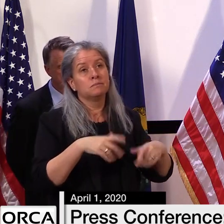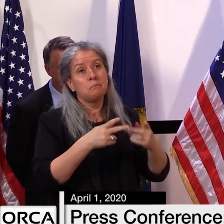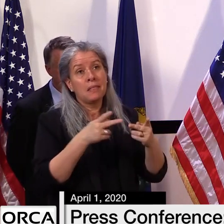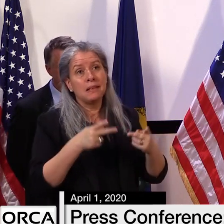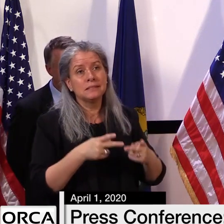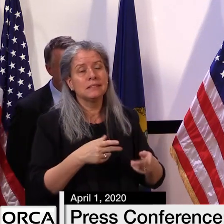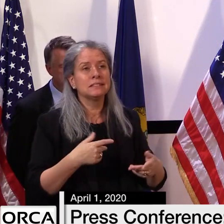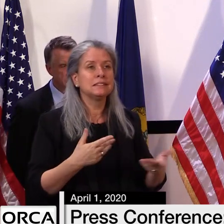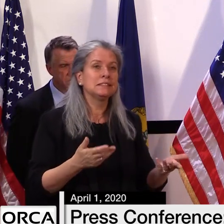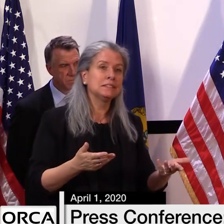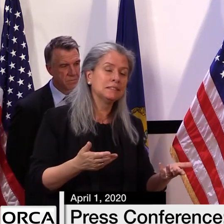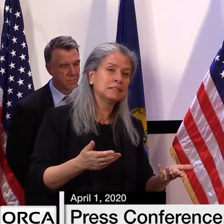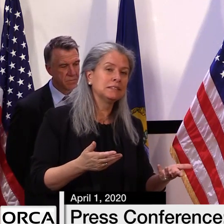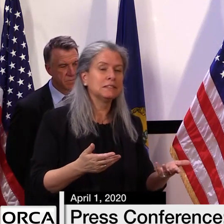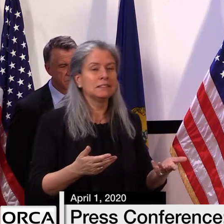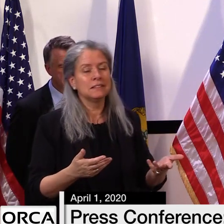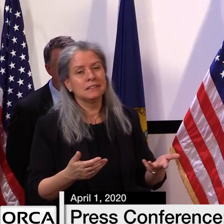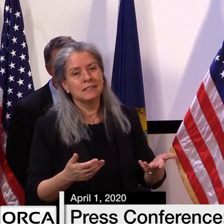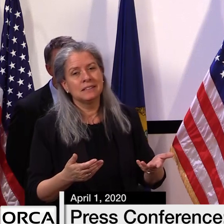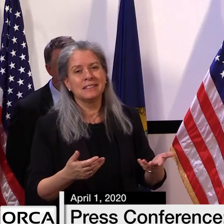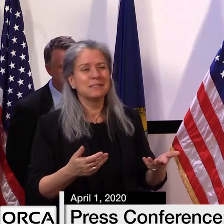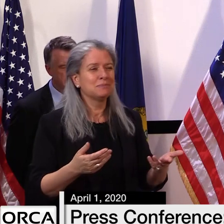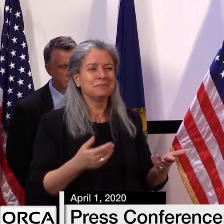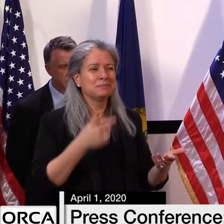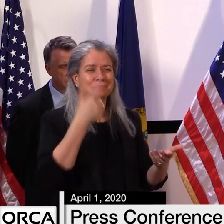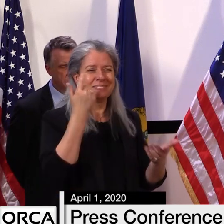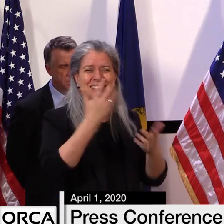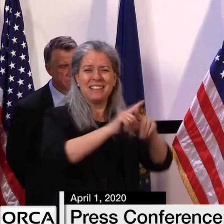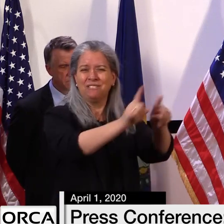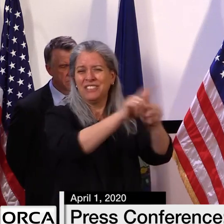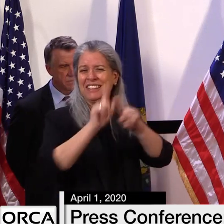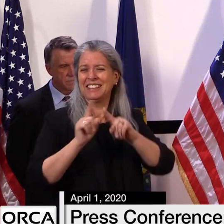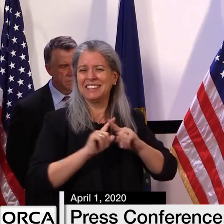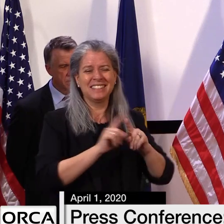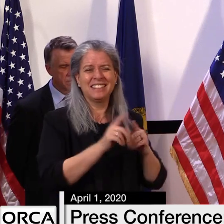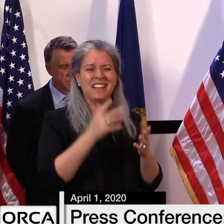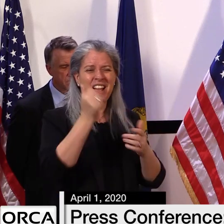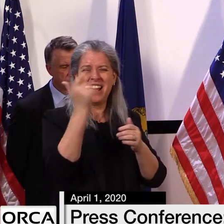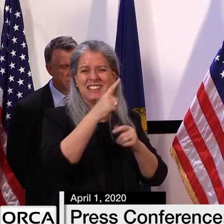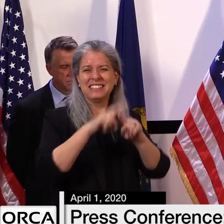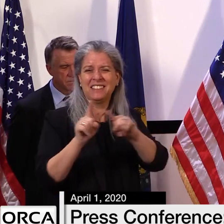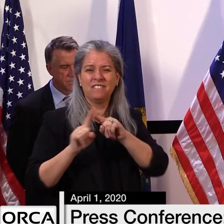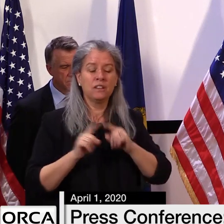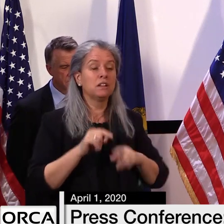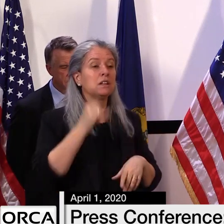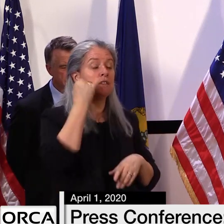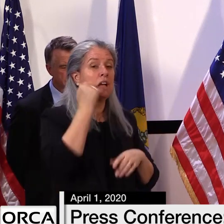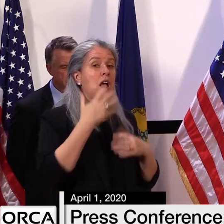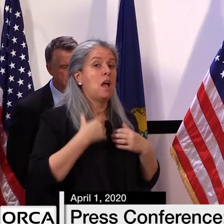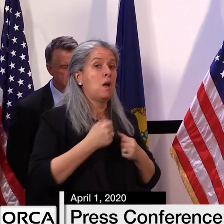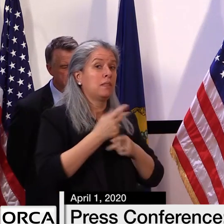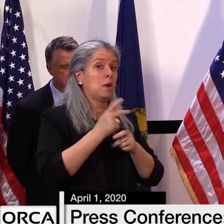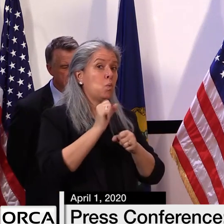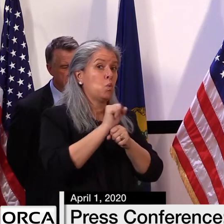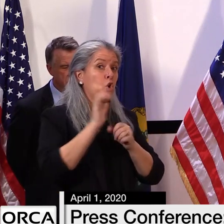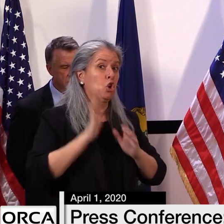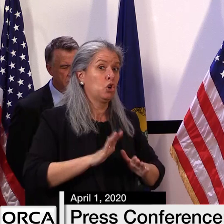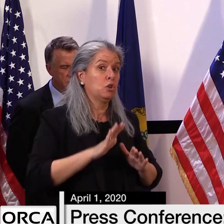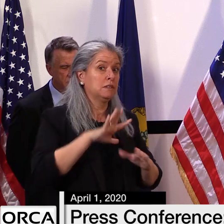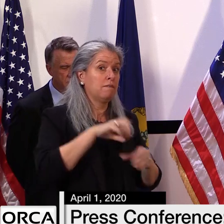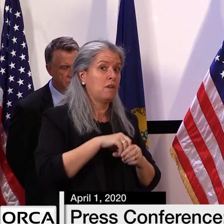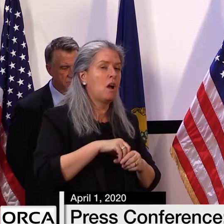occurs, because many of them are different. I think when there are healthcare workers involved, it gets much more